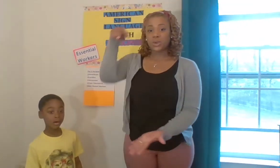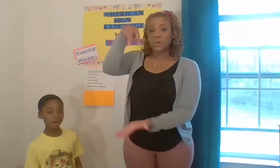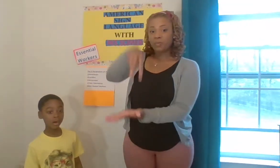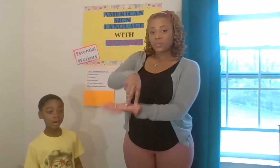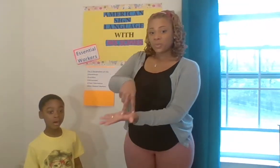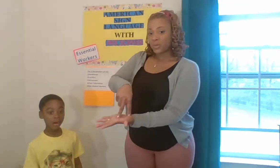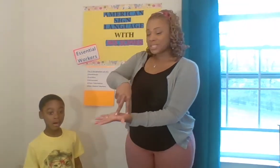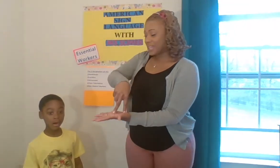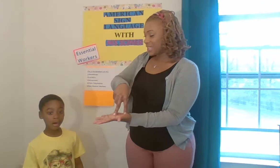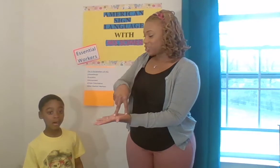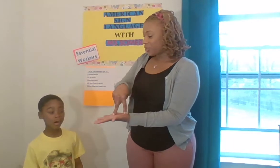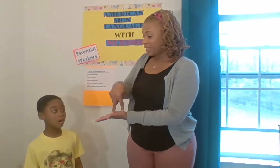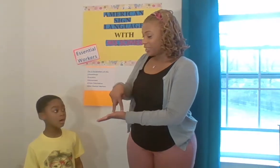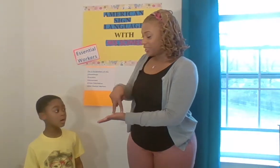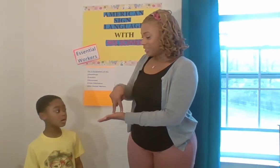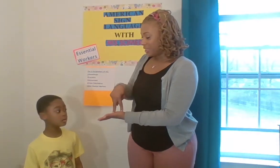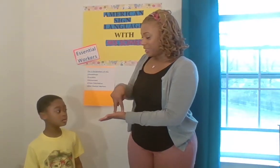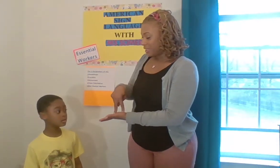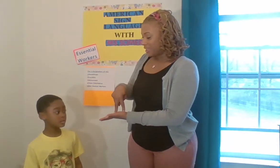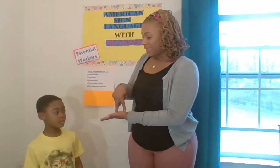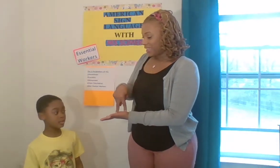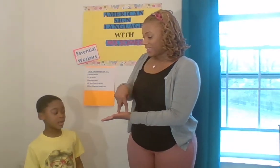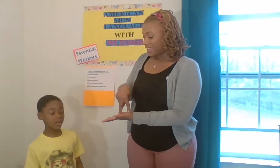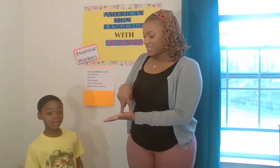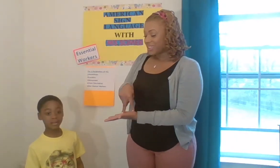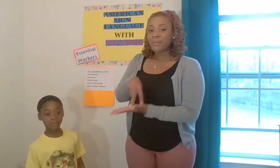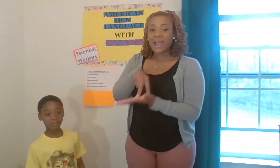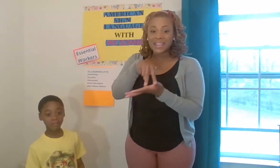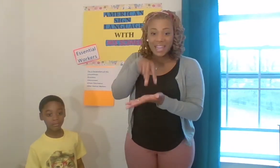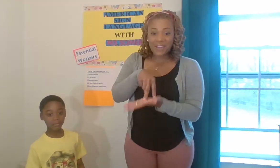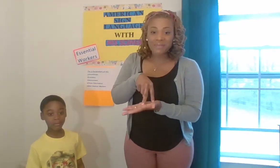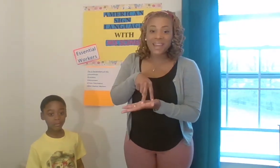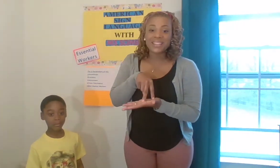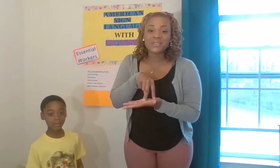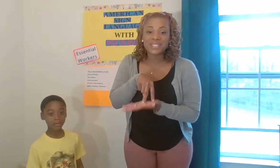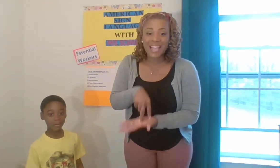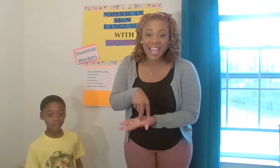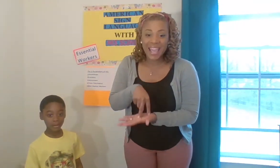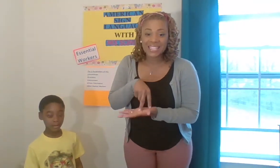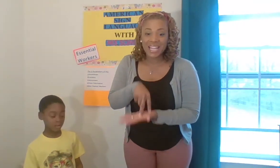to, what sign is that, Jordan? Stand up. I need everybody to stand